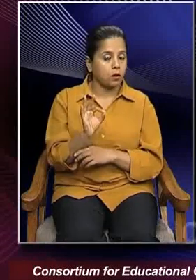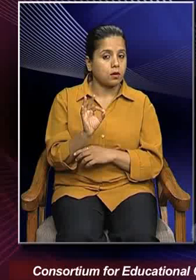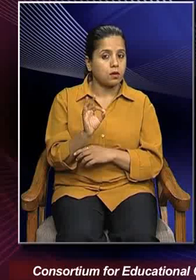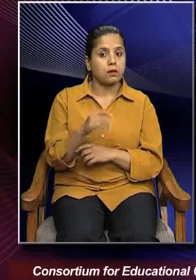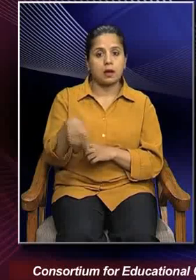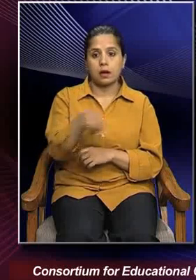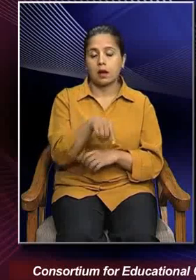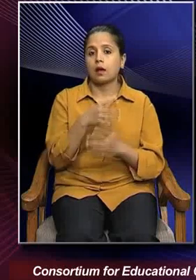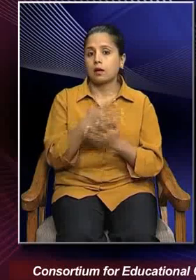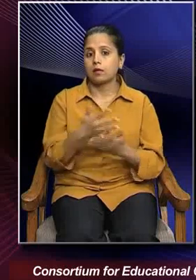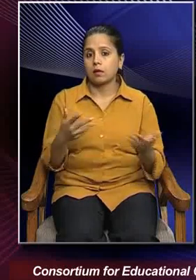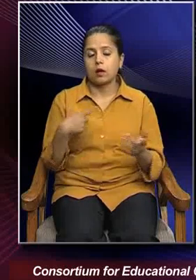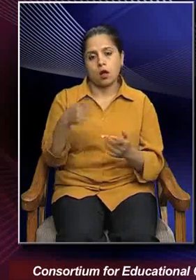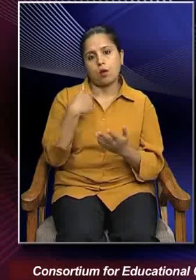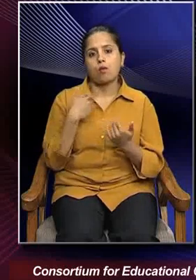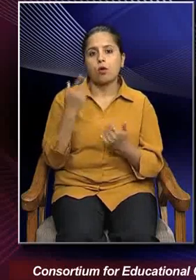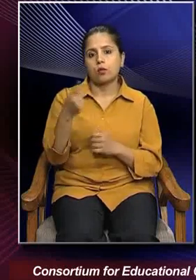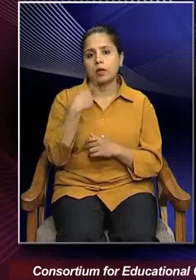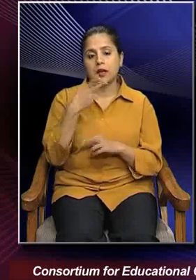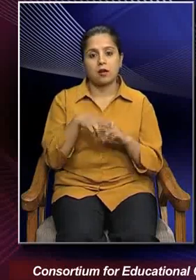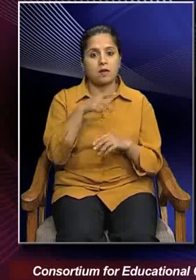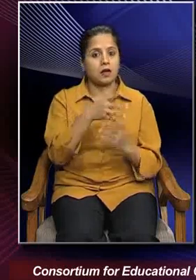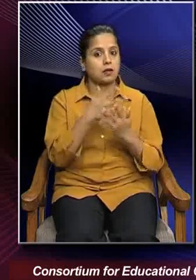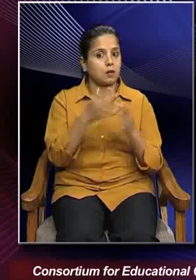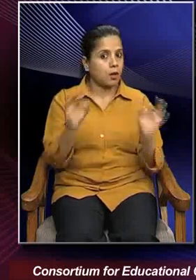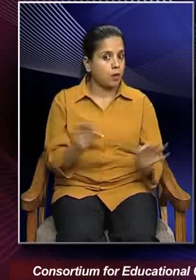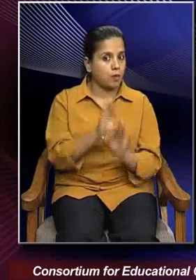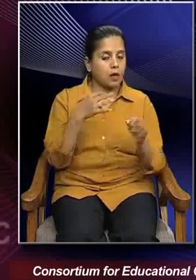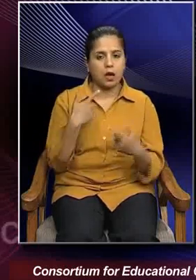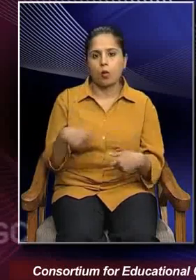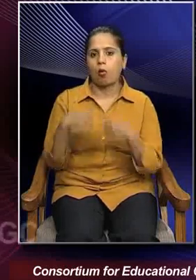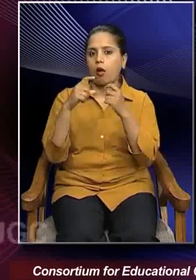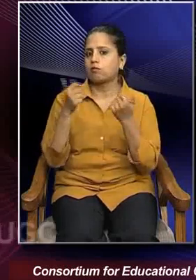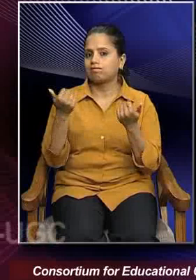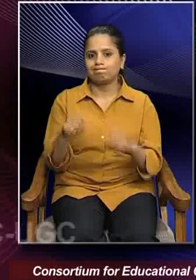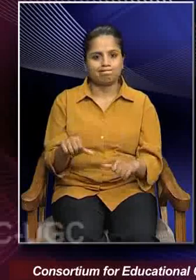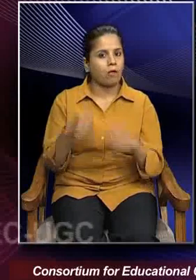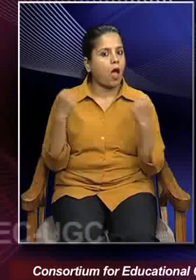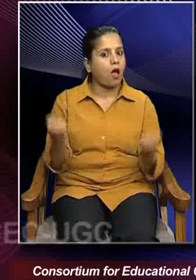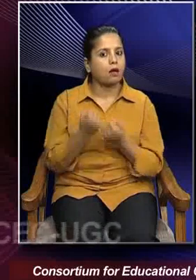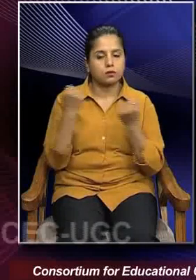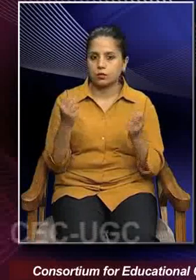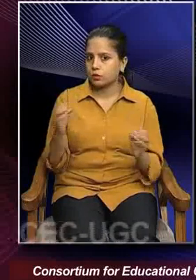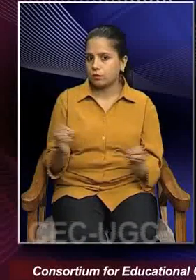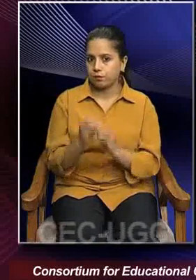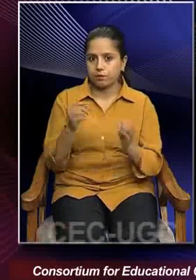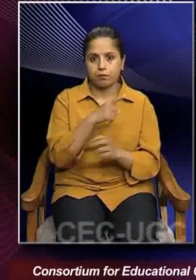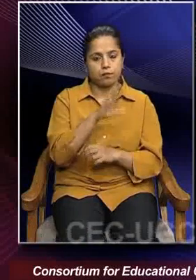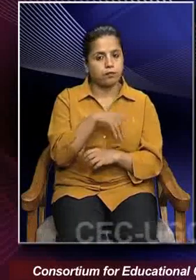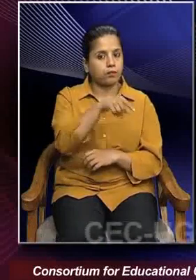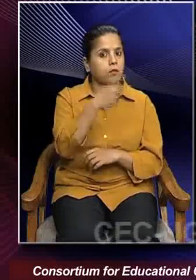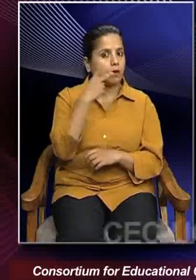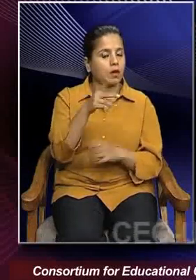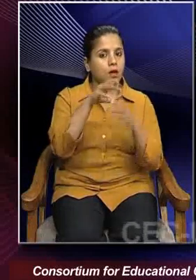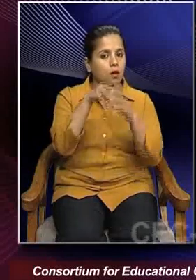a substance, we can say without a substance we cannot have qualities or actions, for they cannot hang